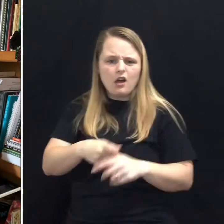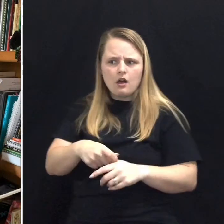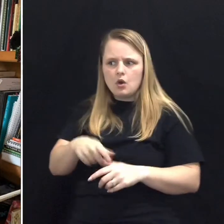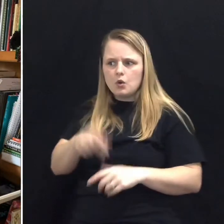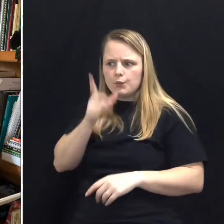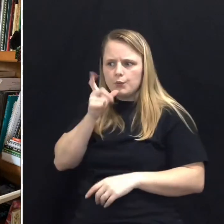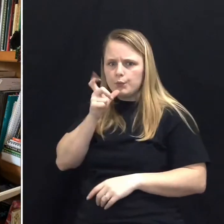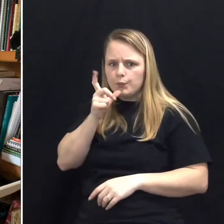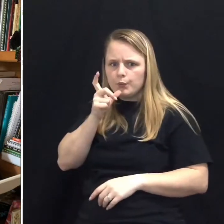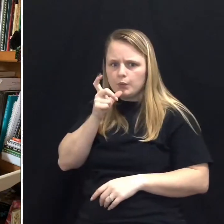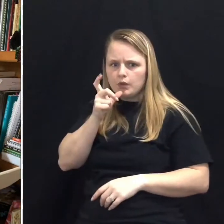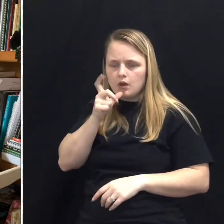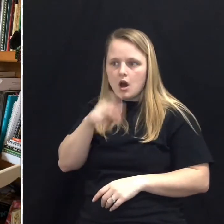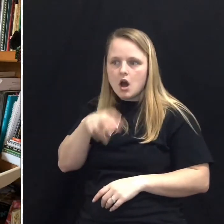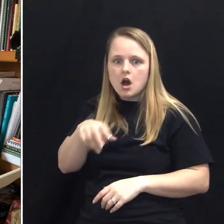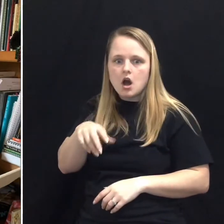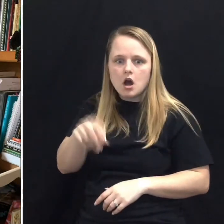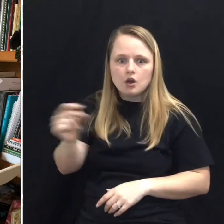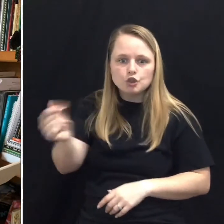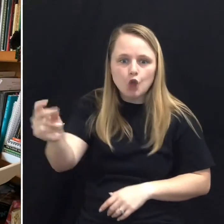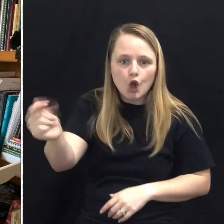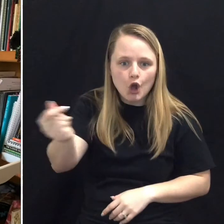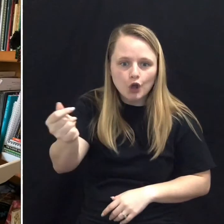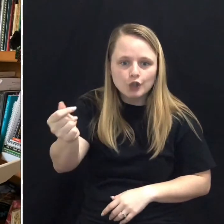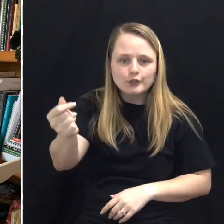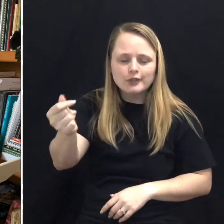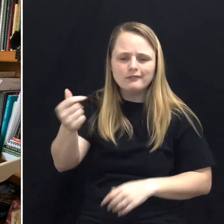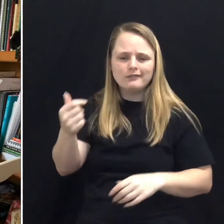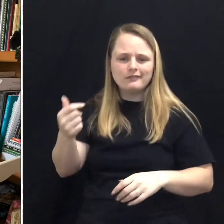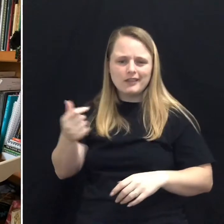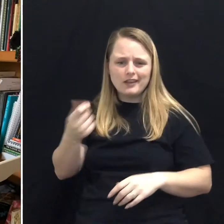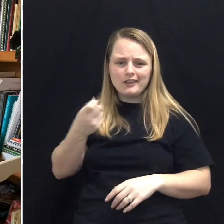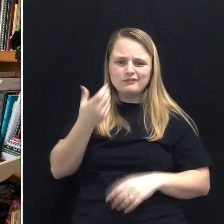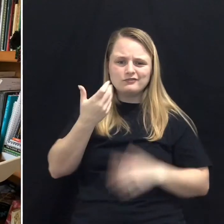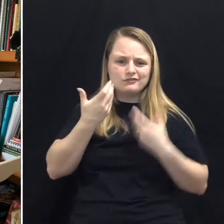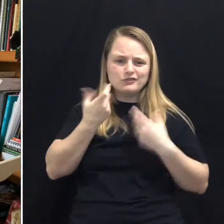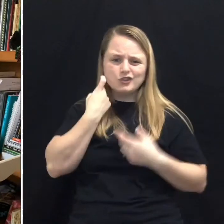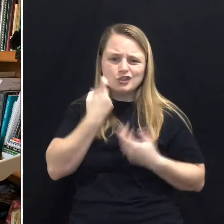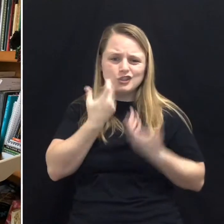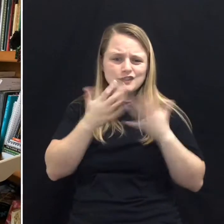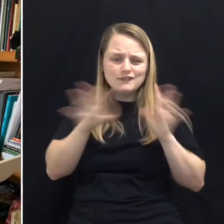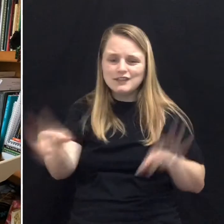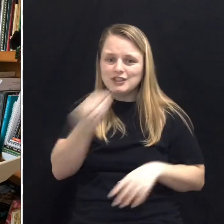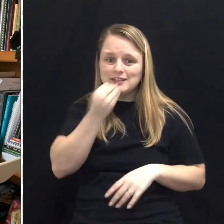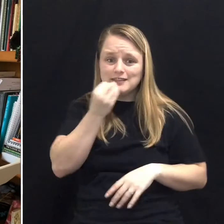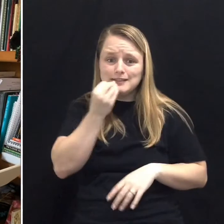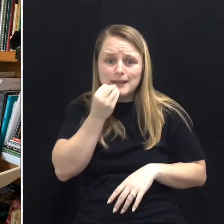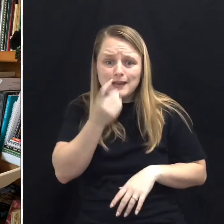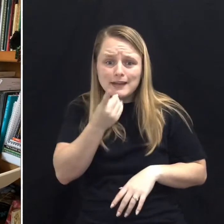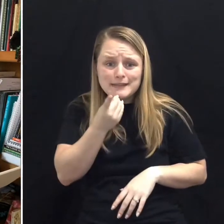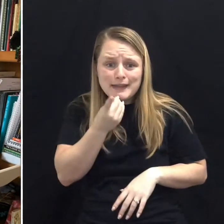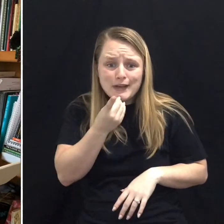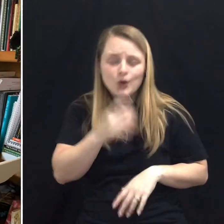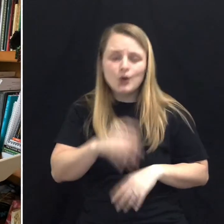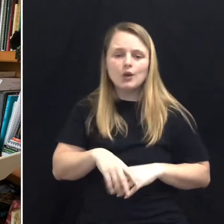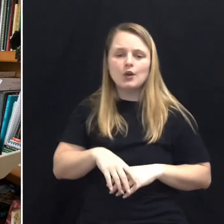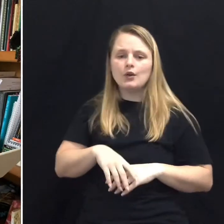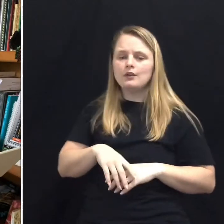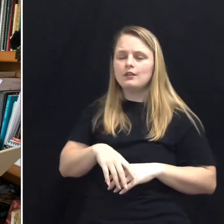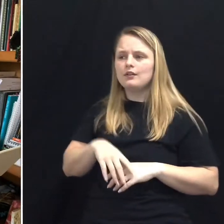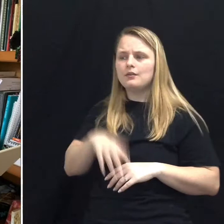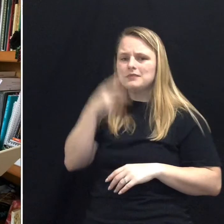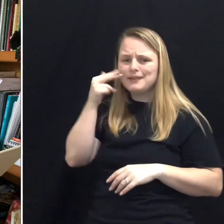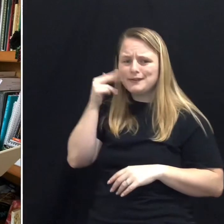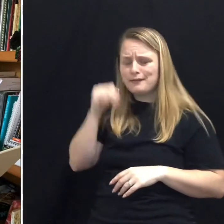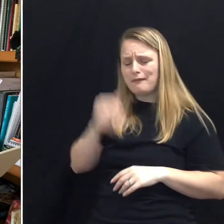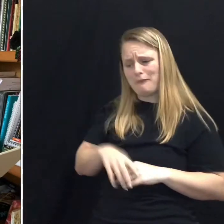nose, came Fritz. Alan couldn't believe his eyes. "I'm afraid Mr. Gasazi has played a trick on you,"